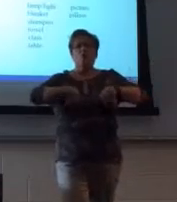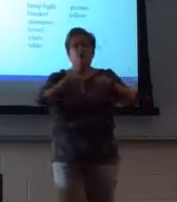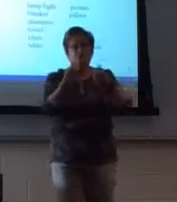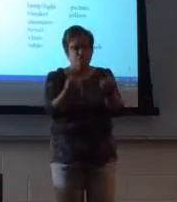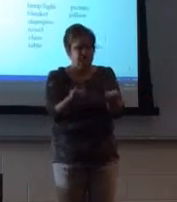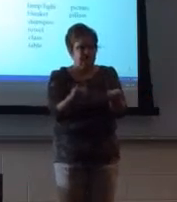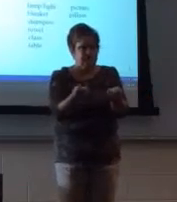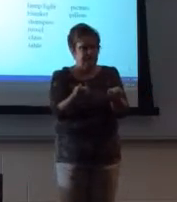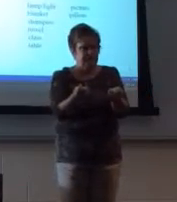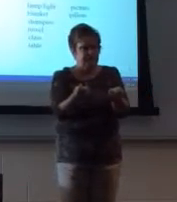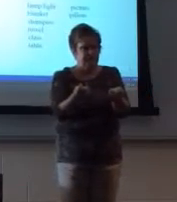treat.